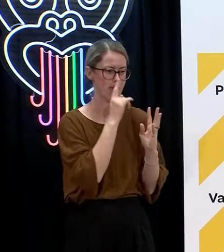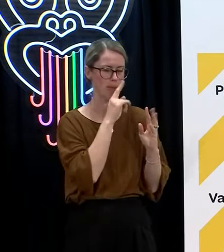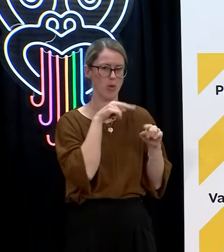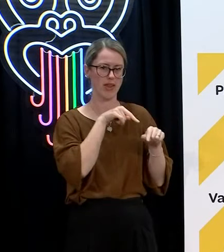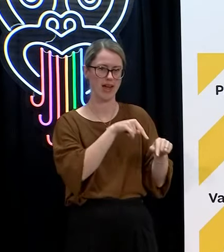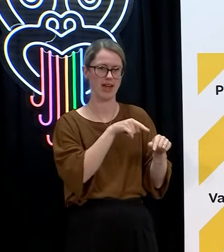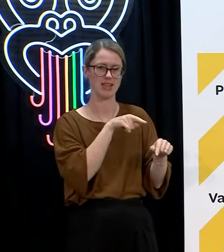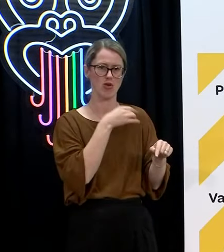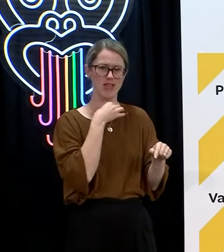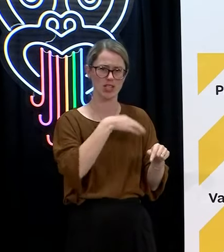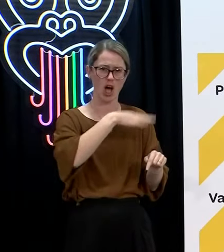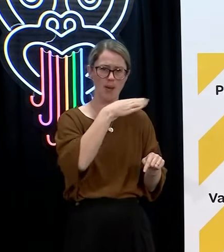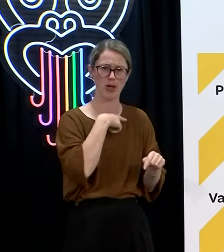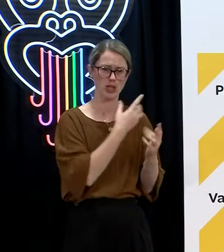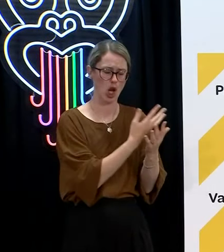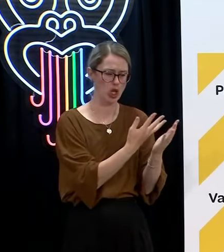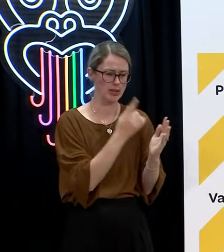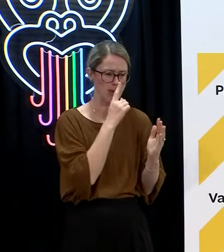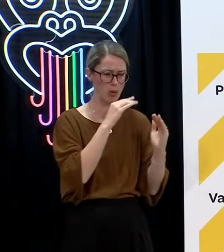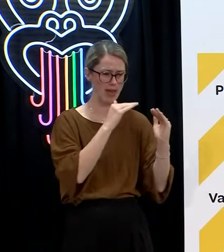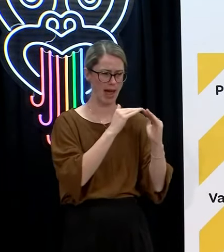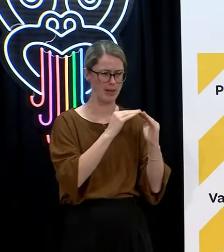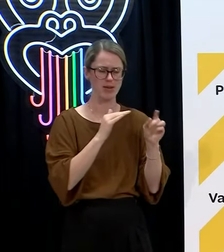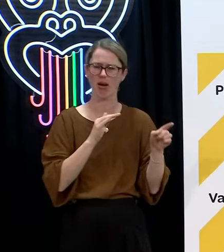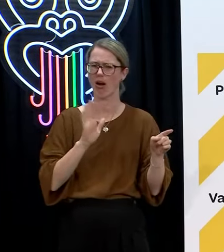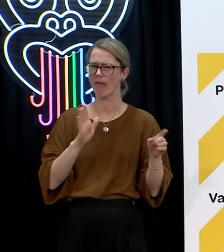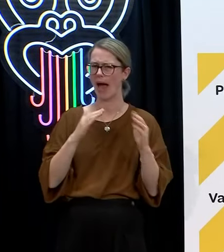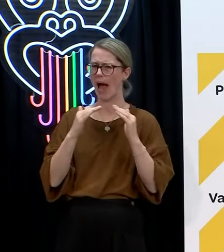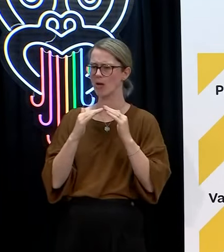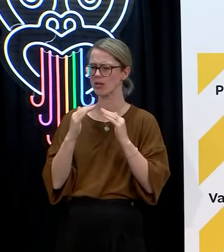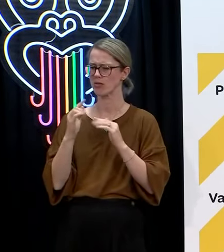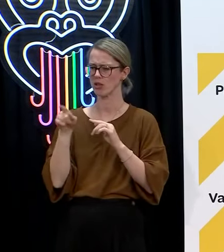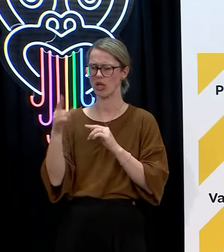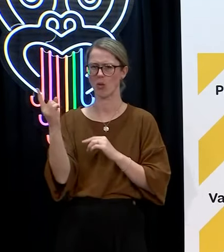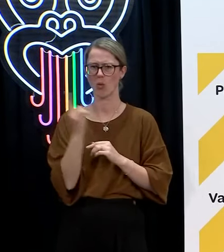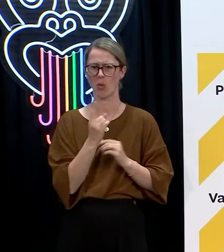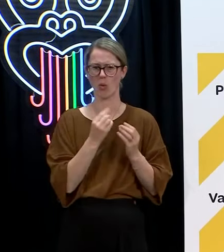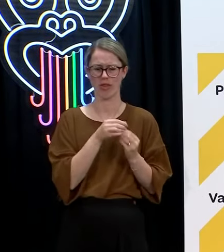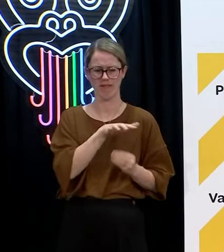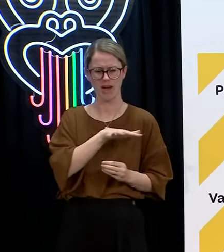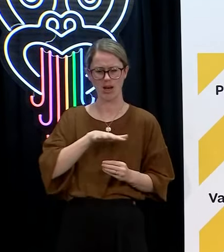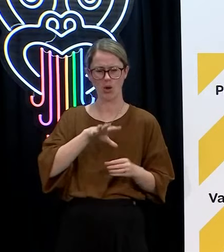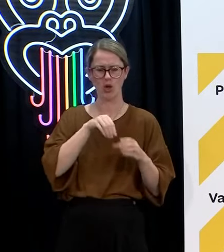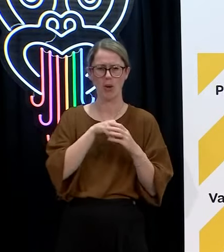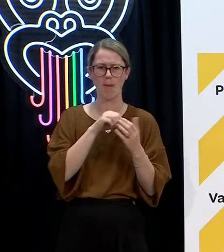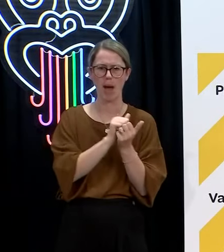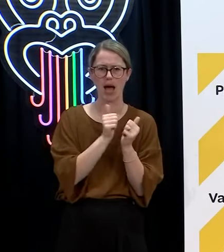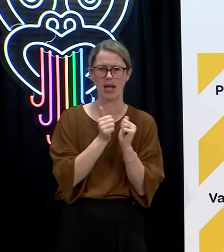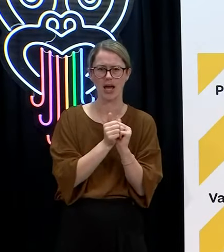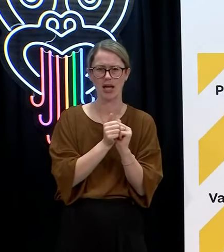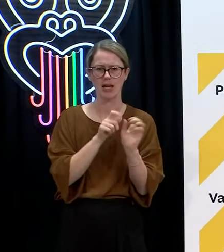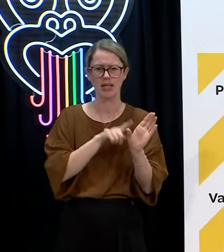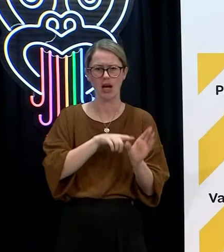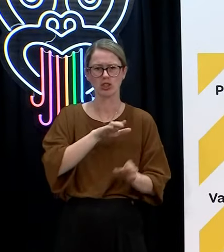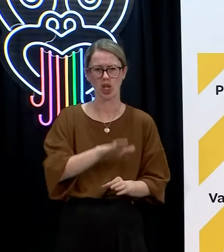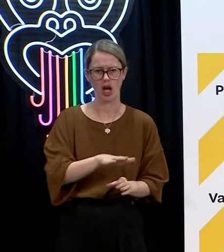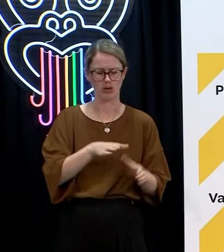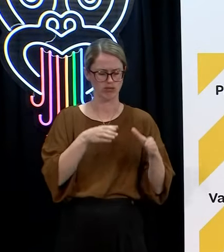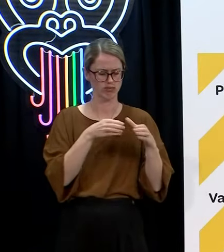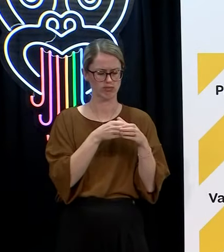are involved? Well, actually, the residence she returned to was with her whānau, which included her partner and a young